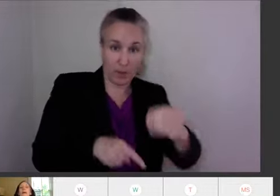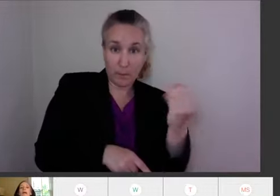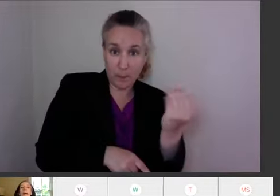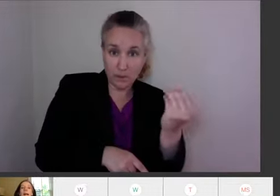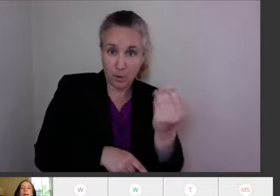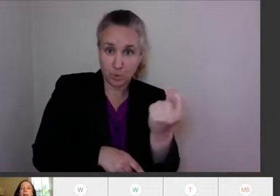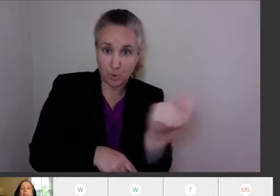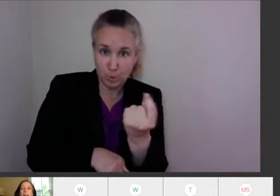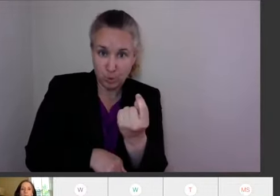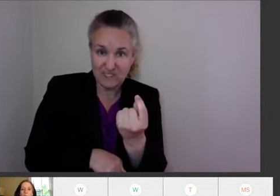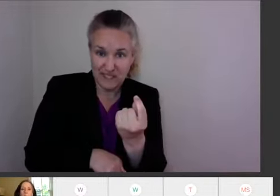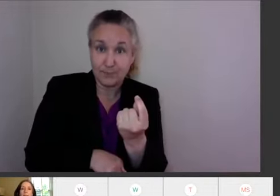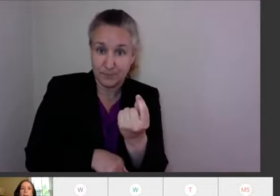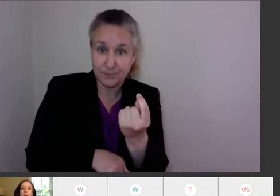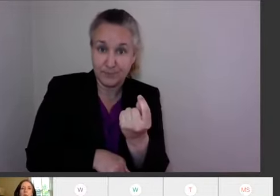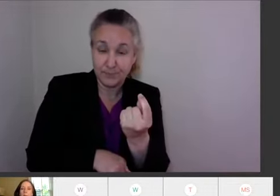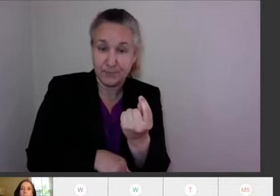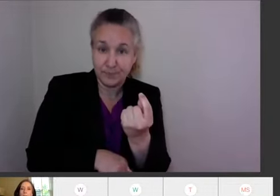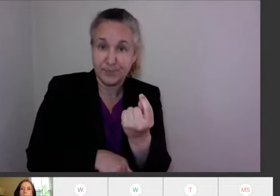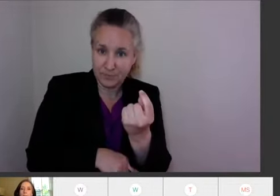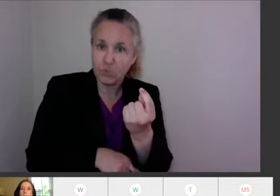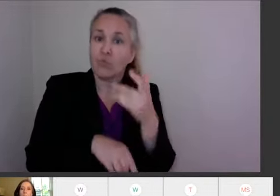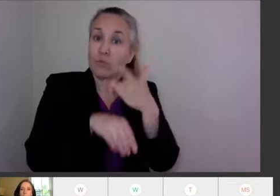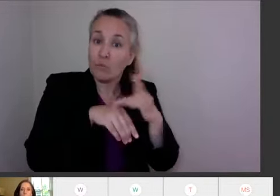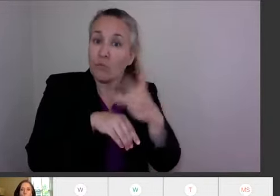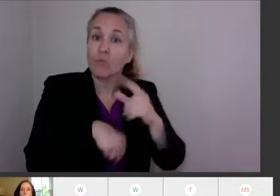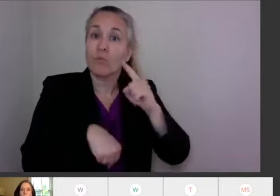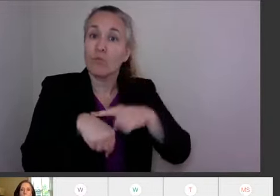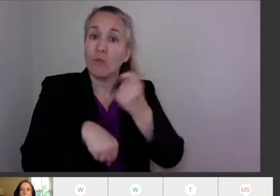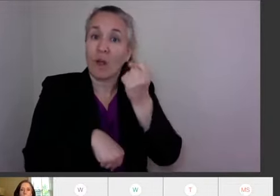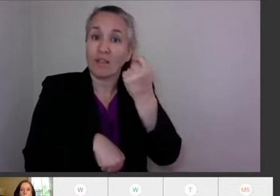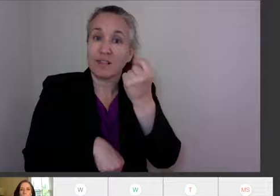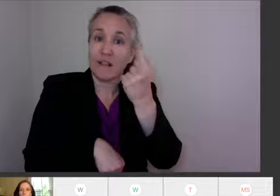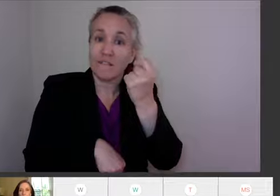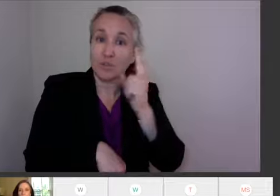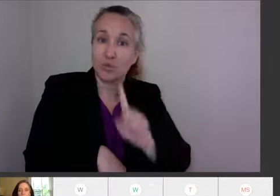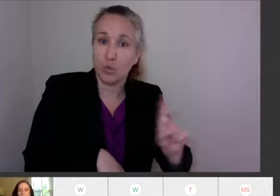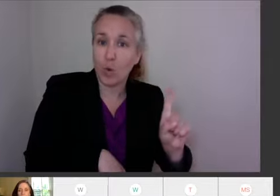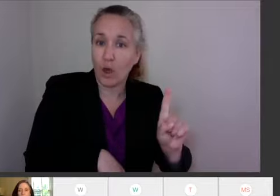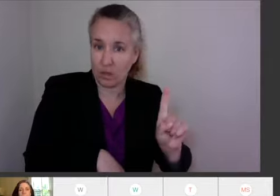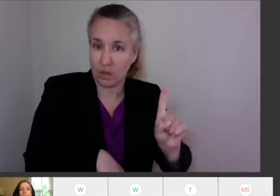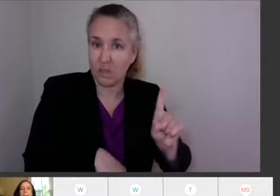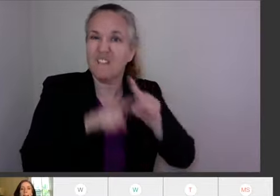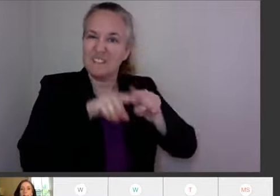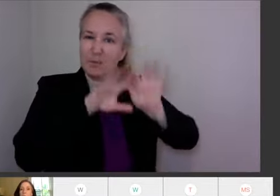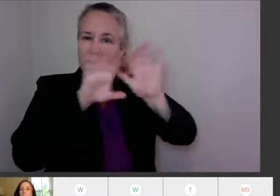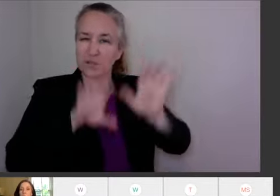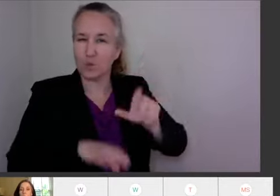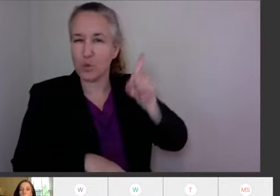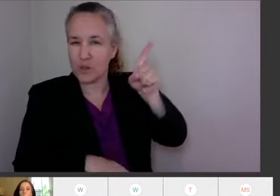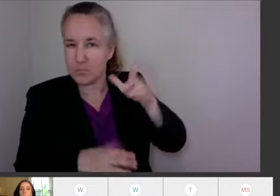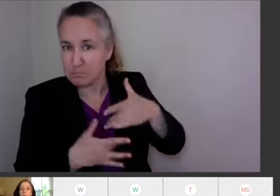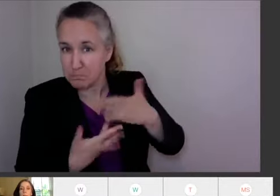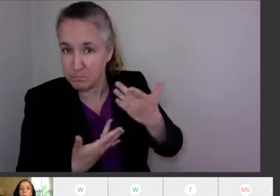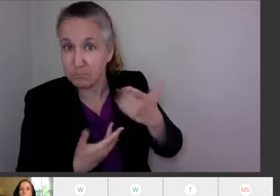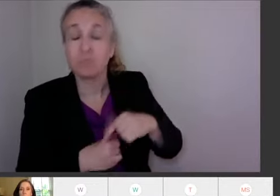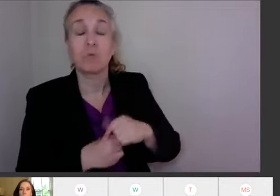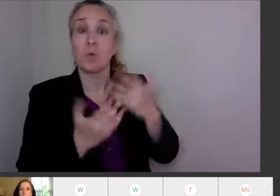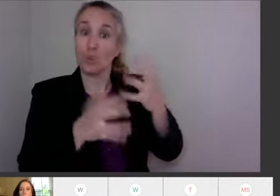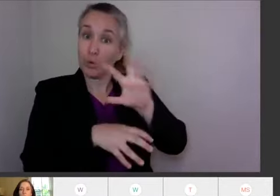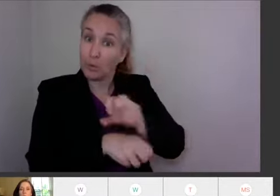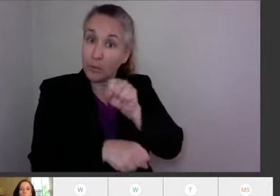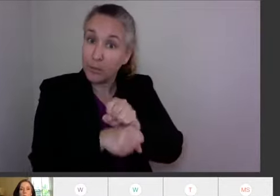Tuesday of next week from 11 a.m. until 1 p.m., weather permitting. To register for an appointment